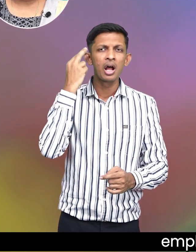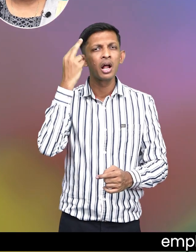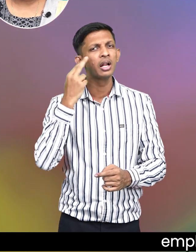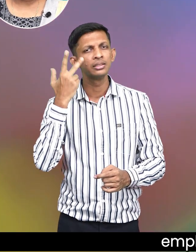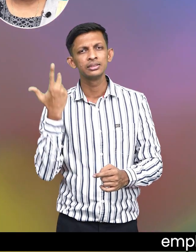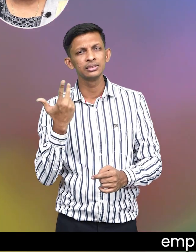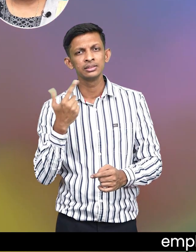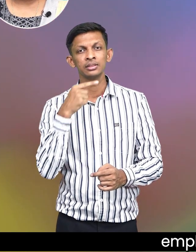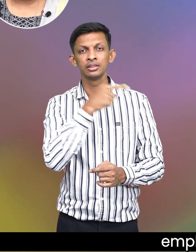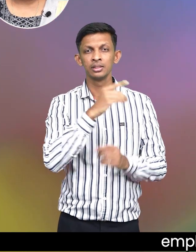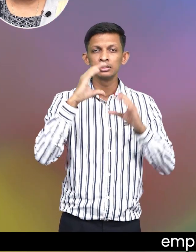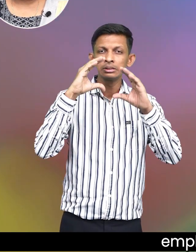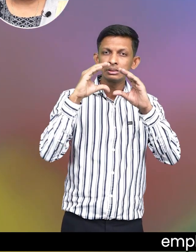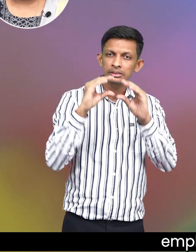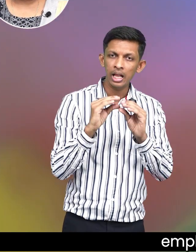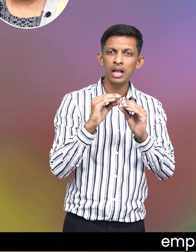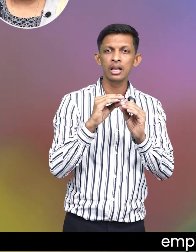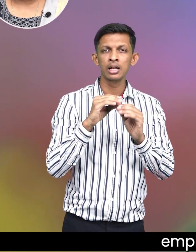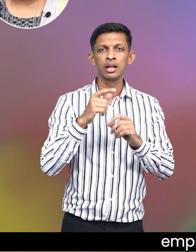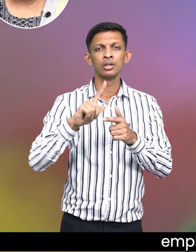employment opportunities